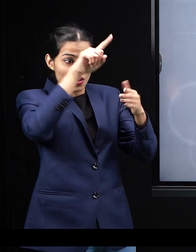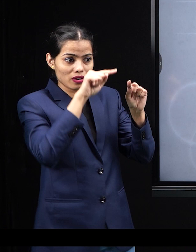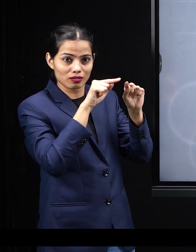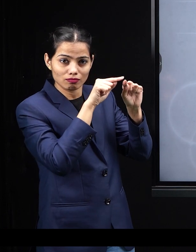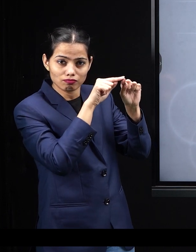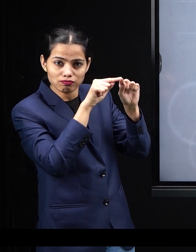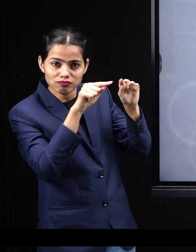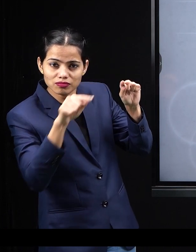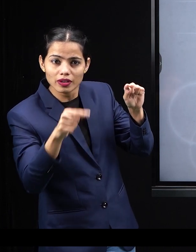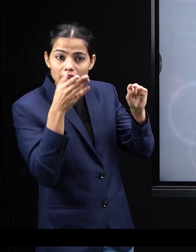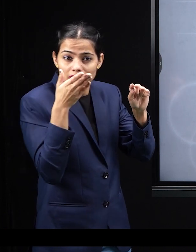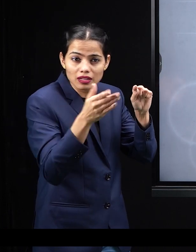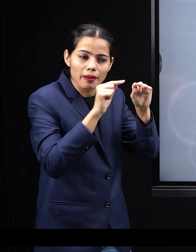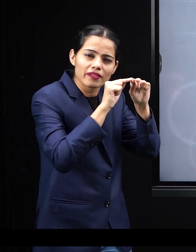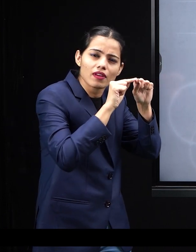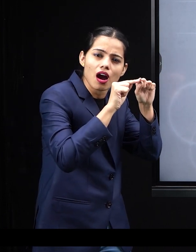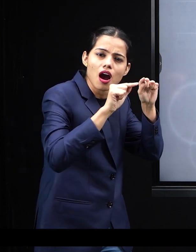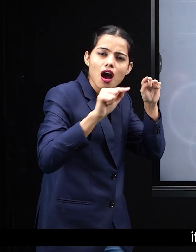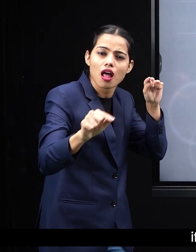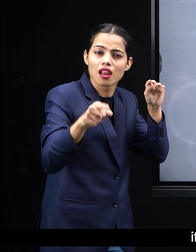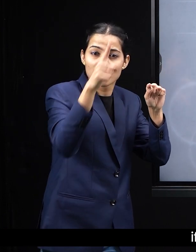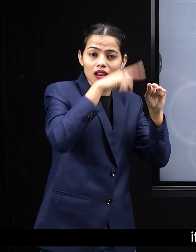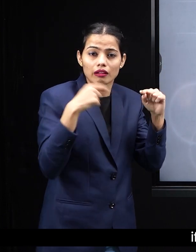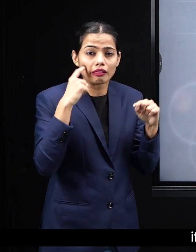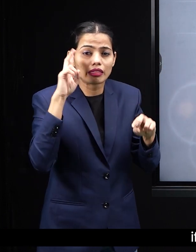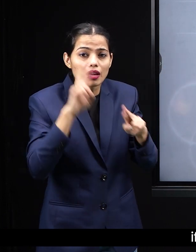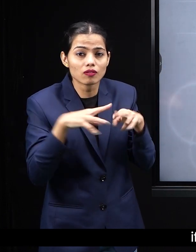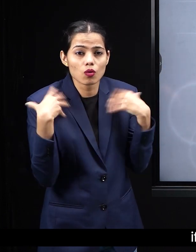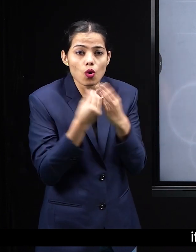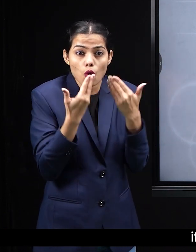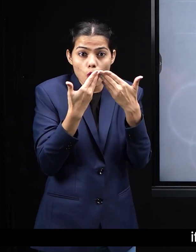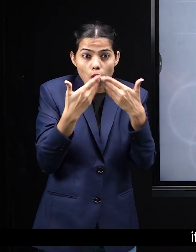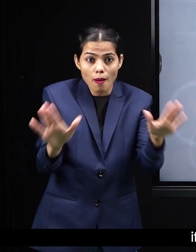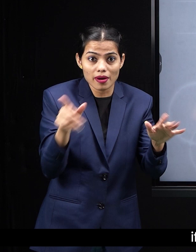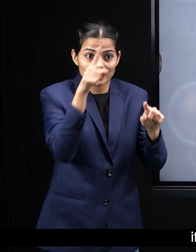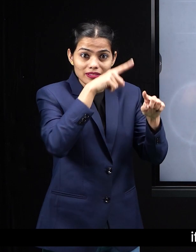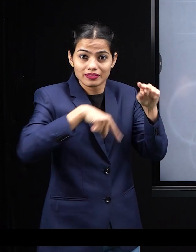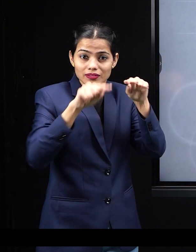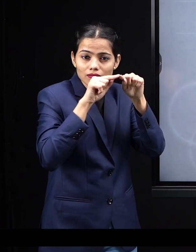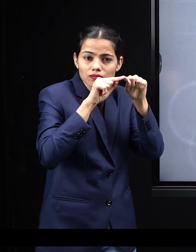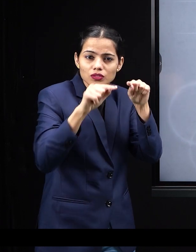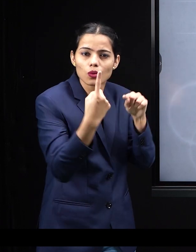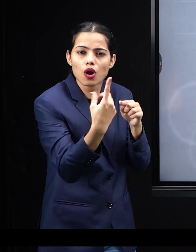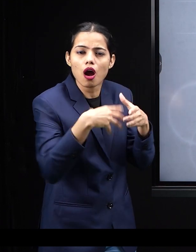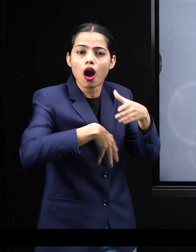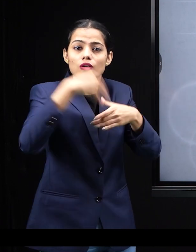Circumference, it is the length of the circle if we open and straighten it out to make a line